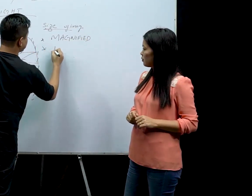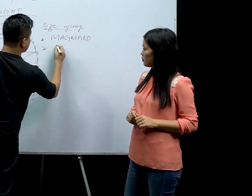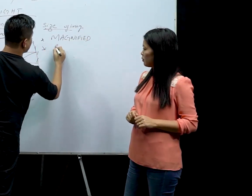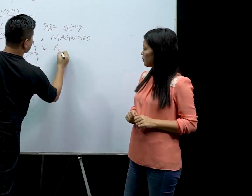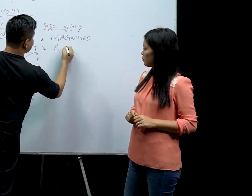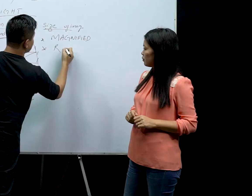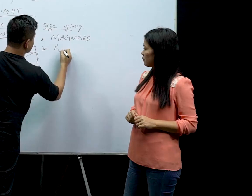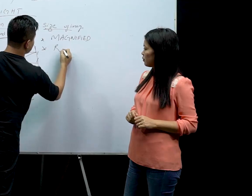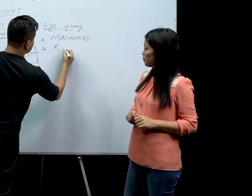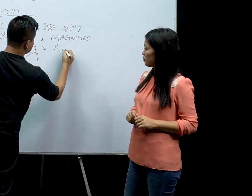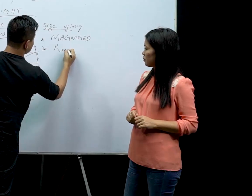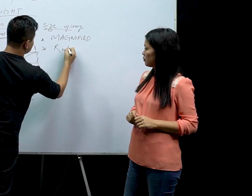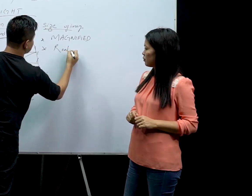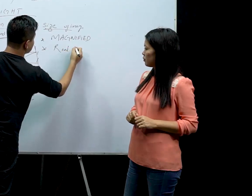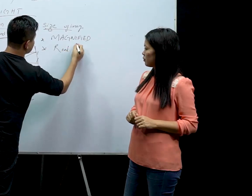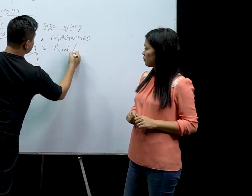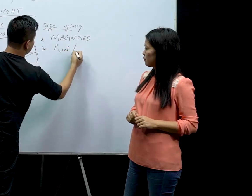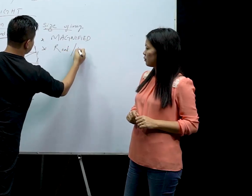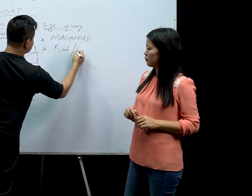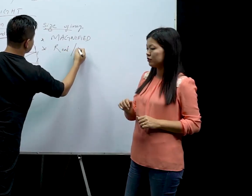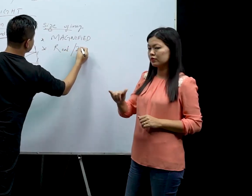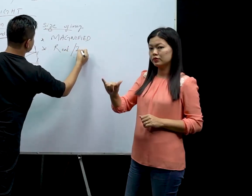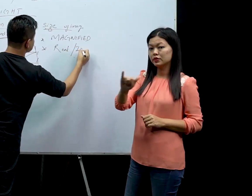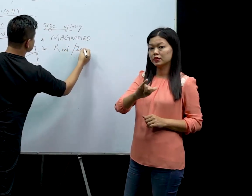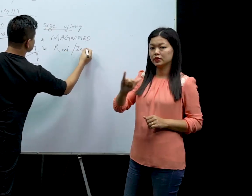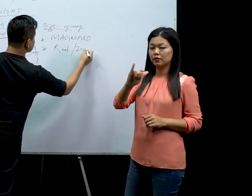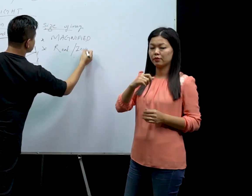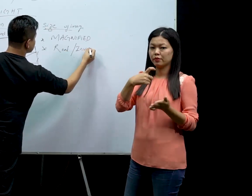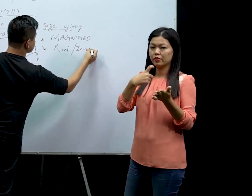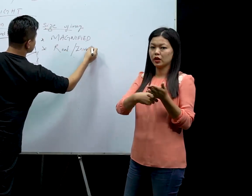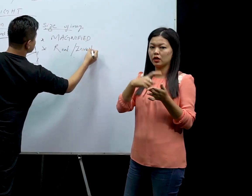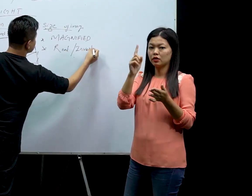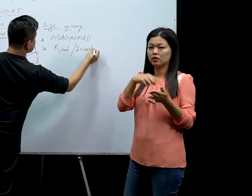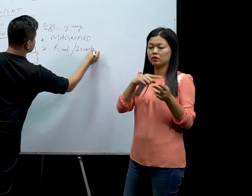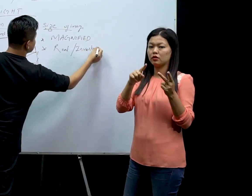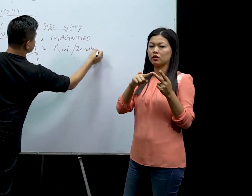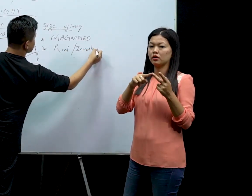is real and inverted.